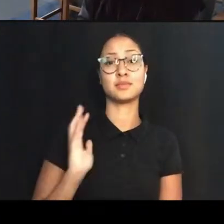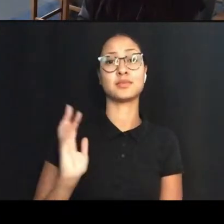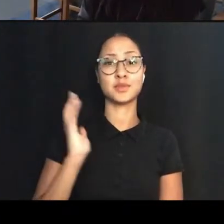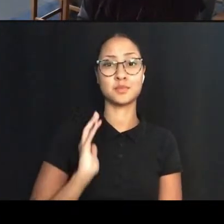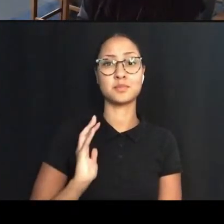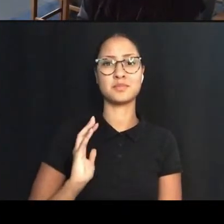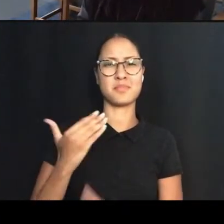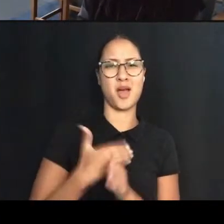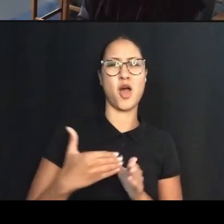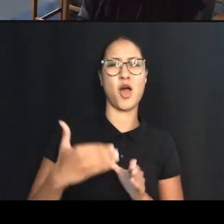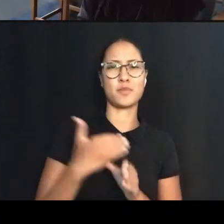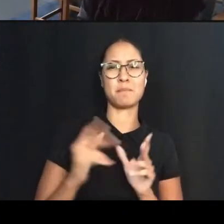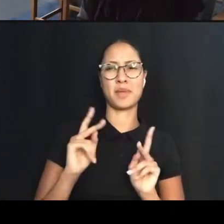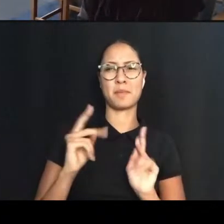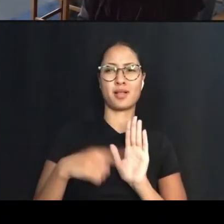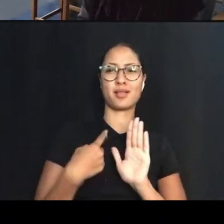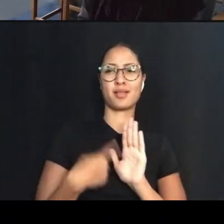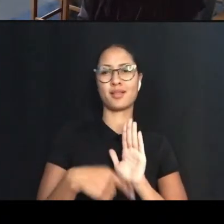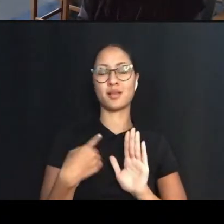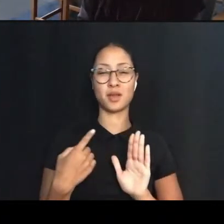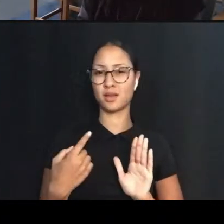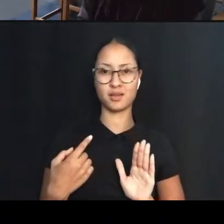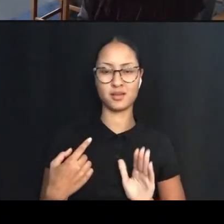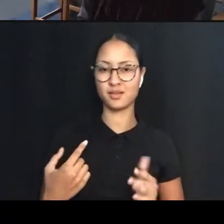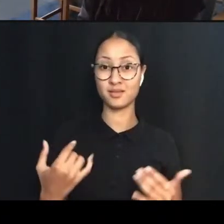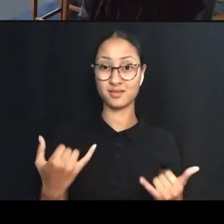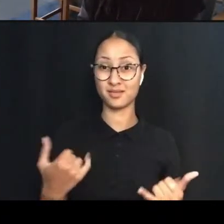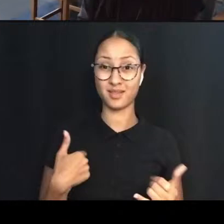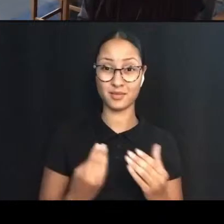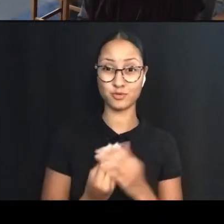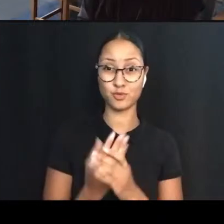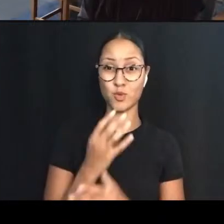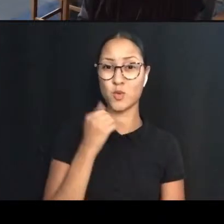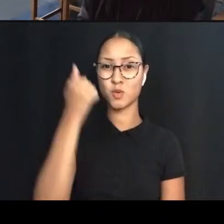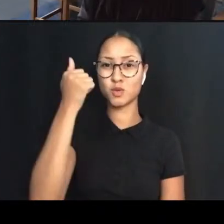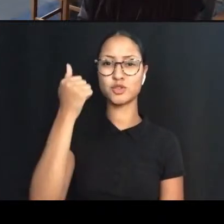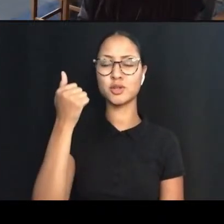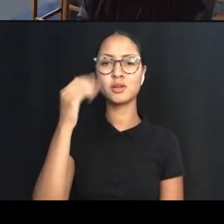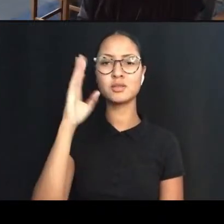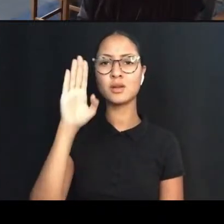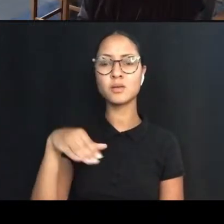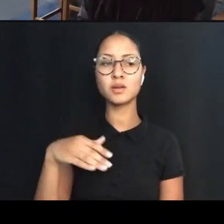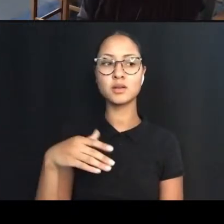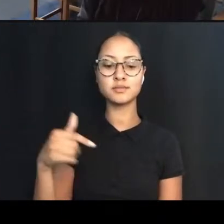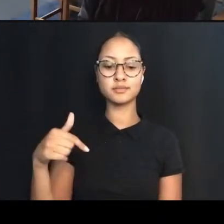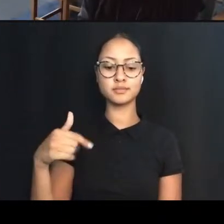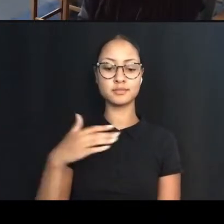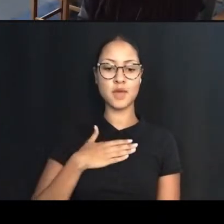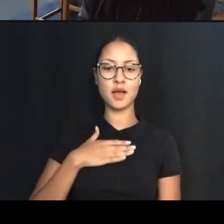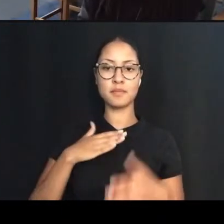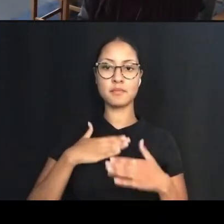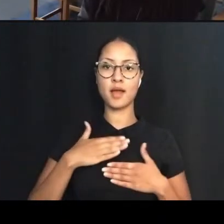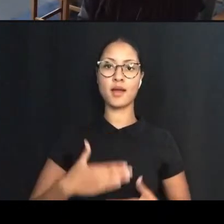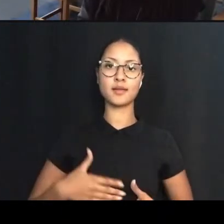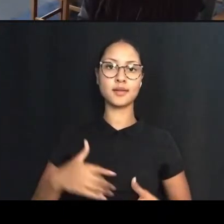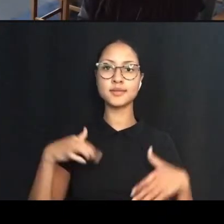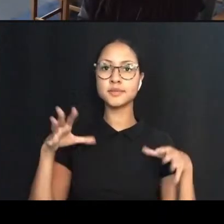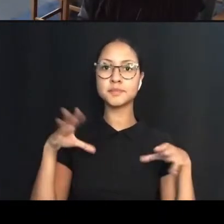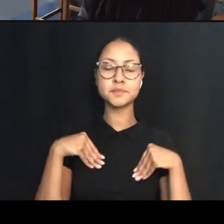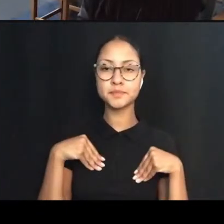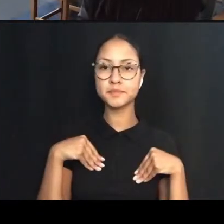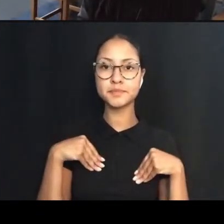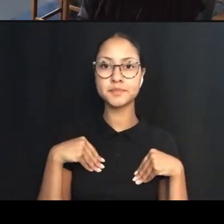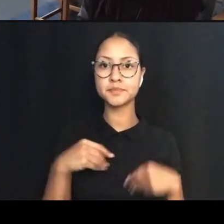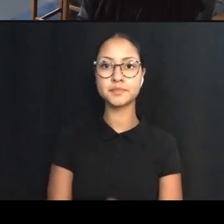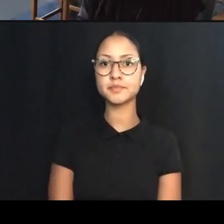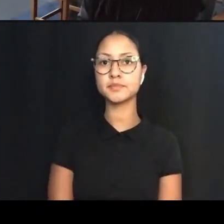then I got older and I said, you know what? I have to live my life in this body, right? And people have always, since I was a small child,